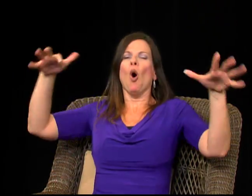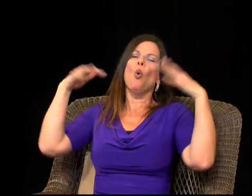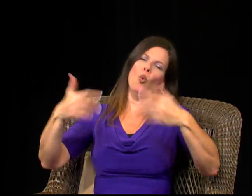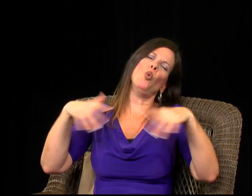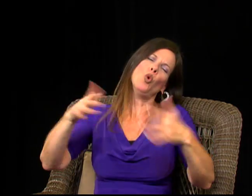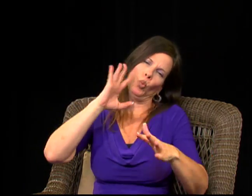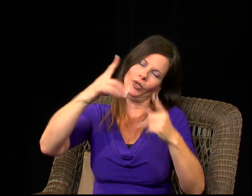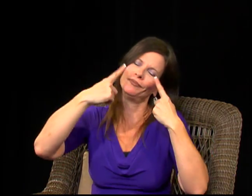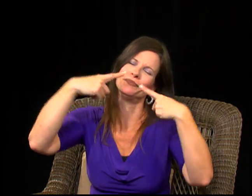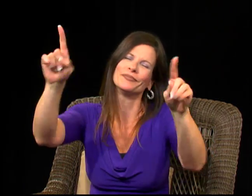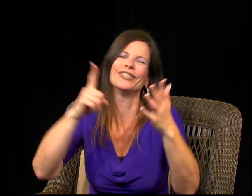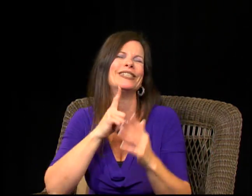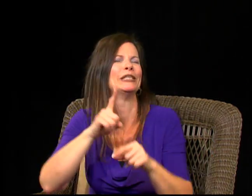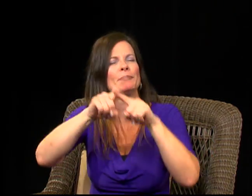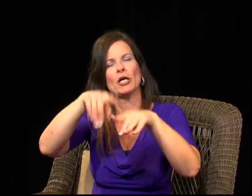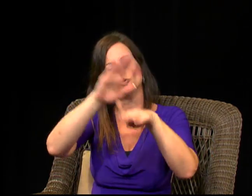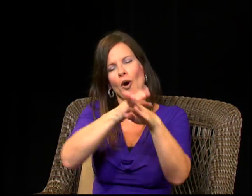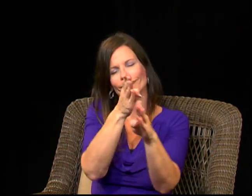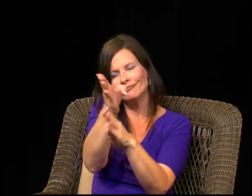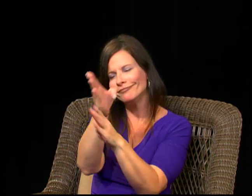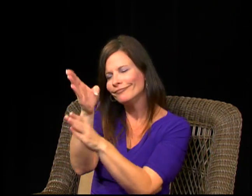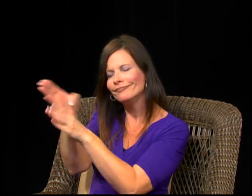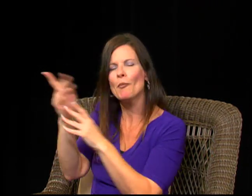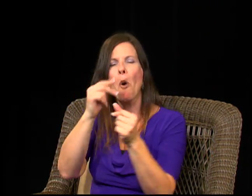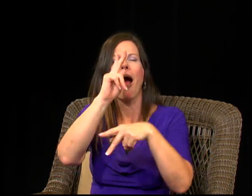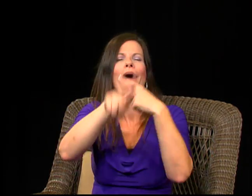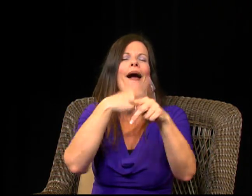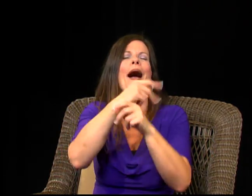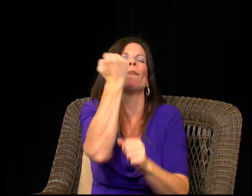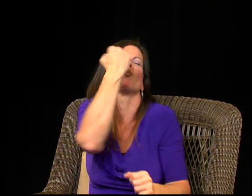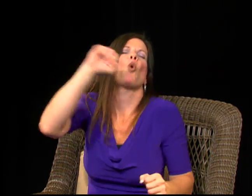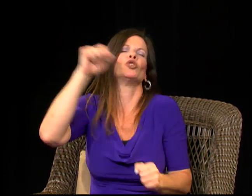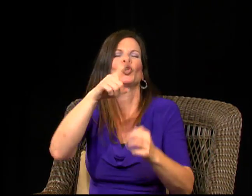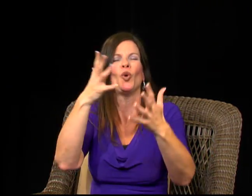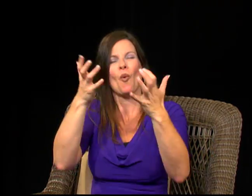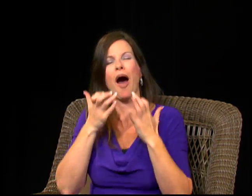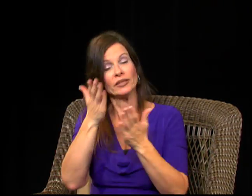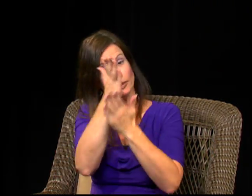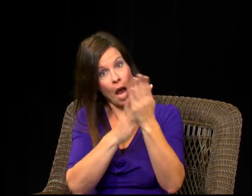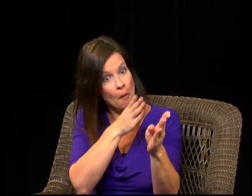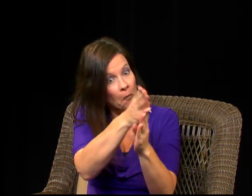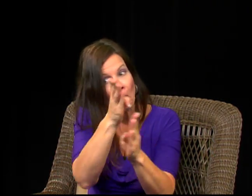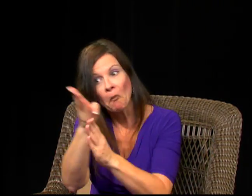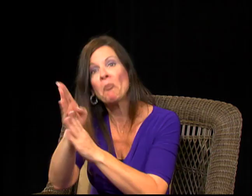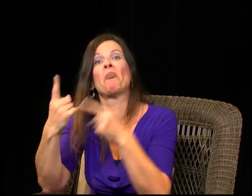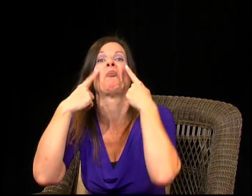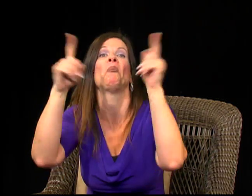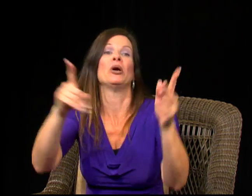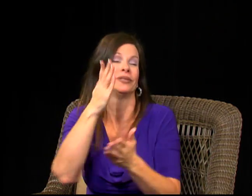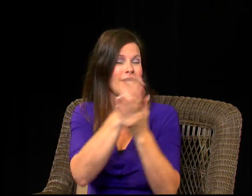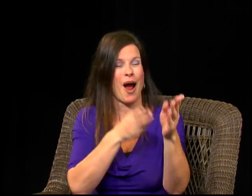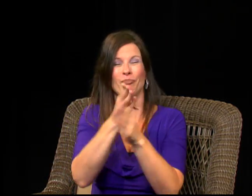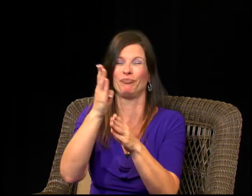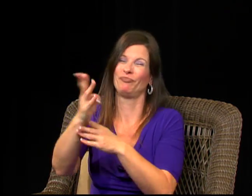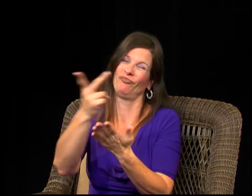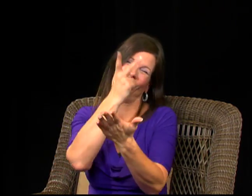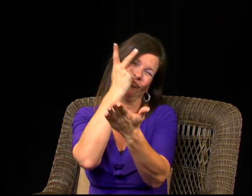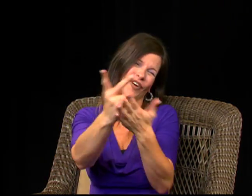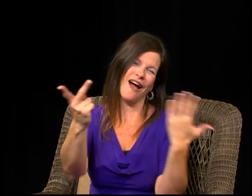of power with strength in numbers, because they're not going to be listened to if it's only 2 or 3 people who are trying to make a point. But as long as you have